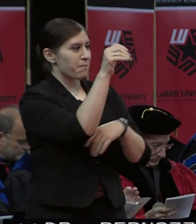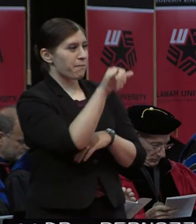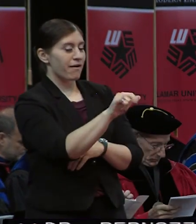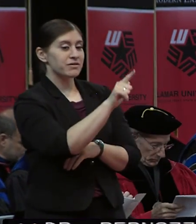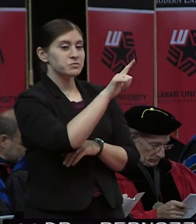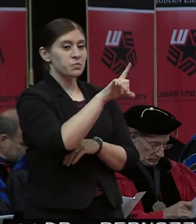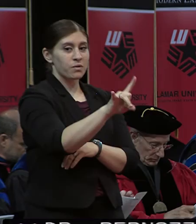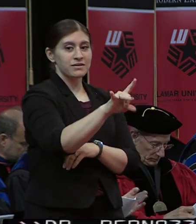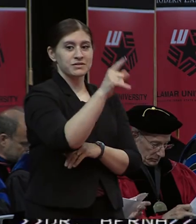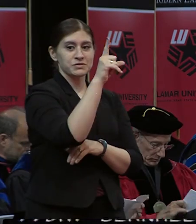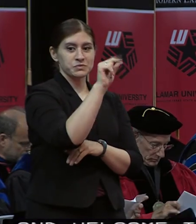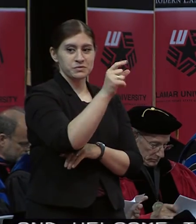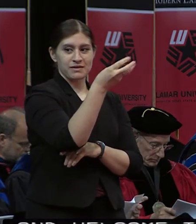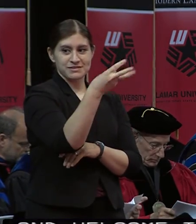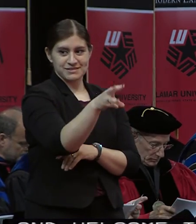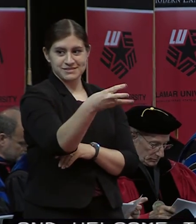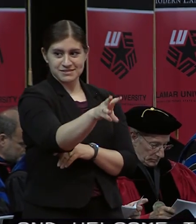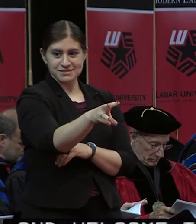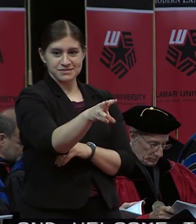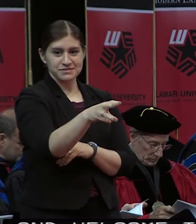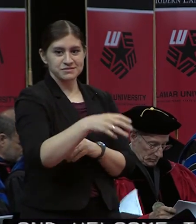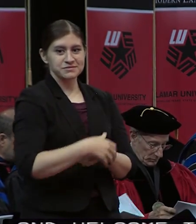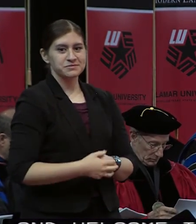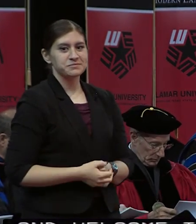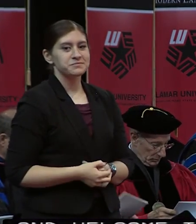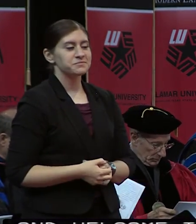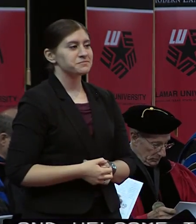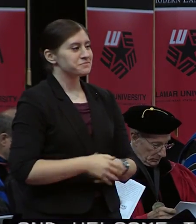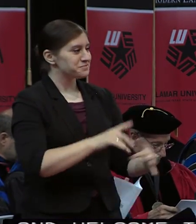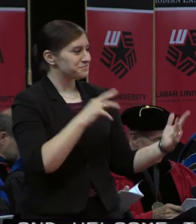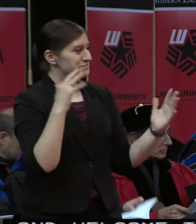May 20th, 2016.